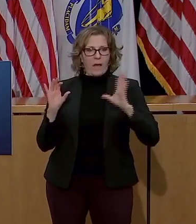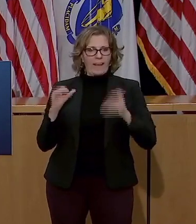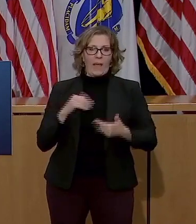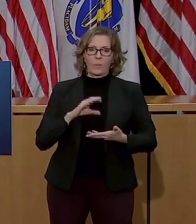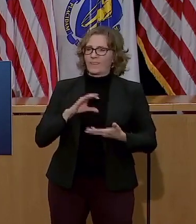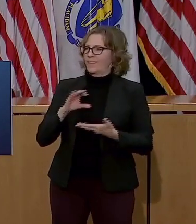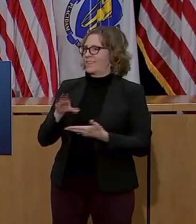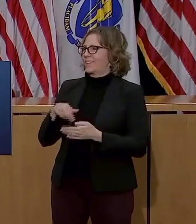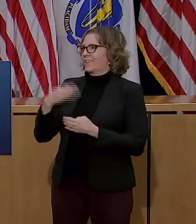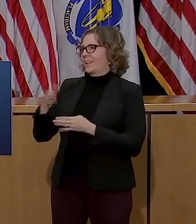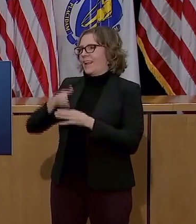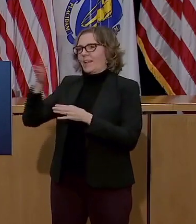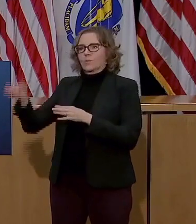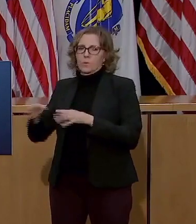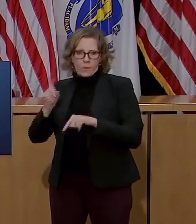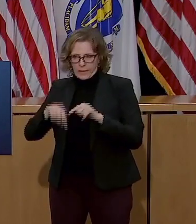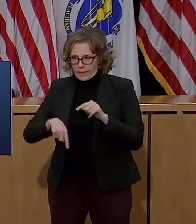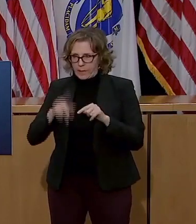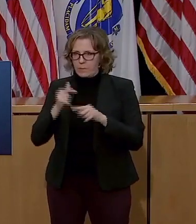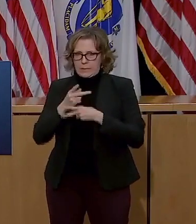is to make sure that people are really